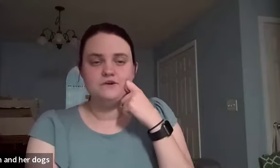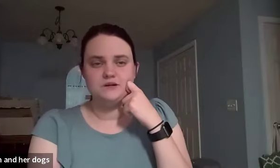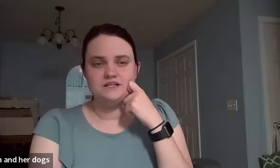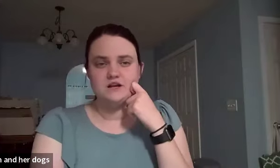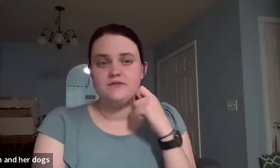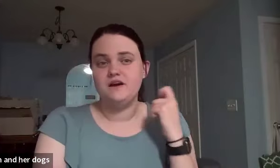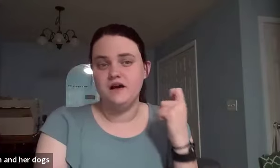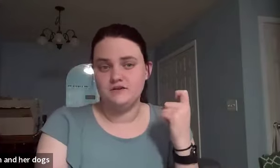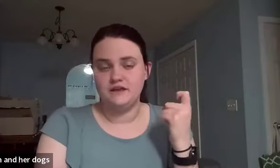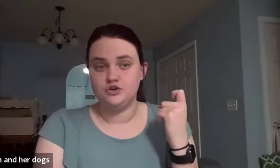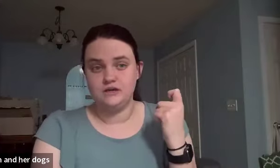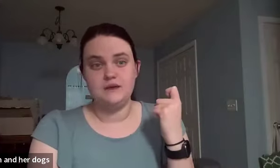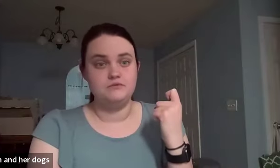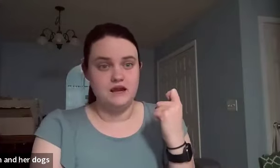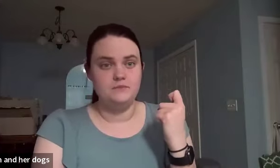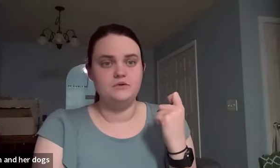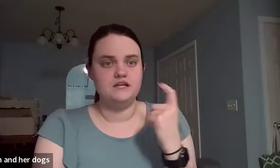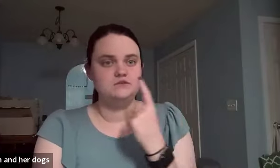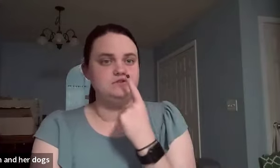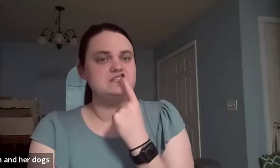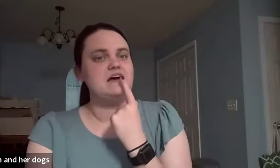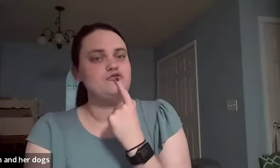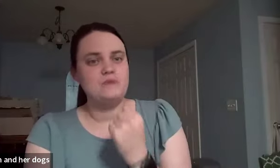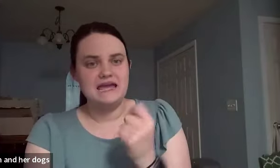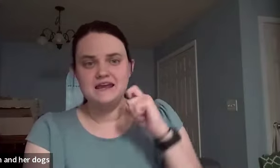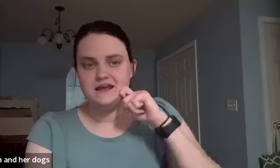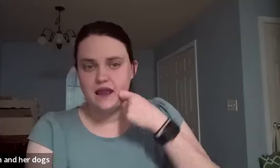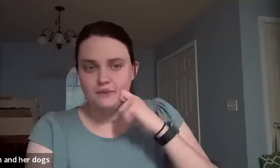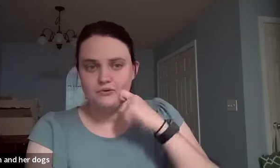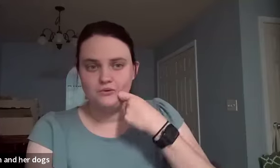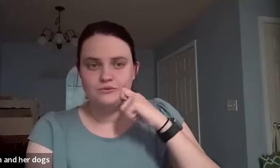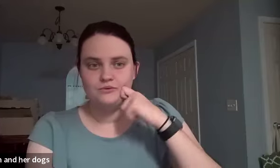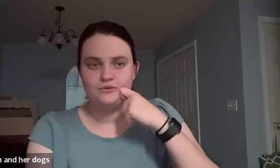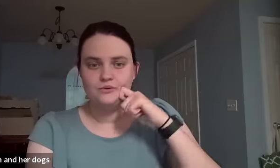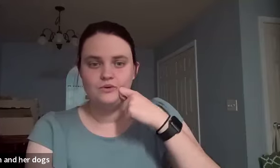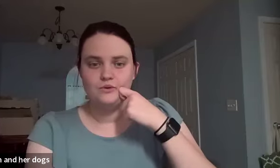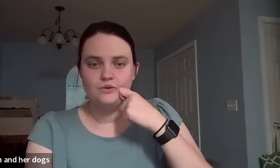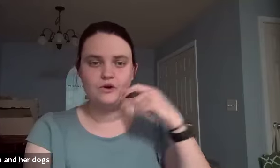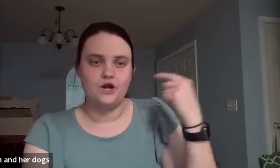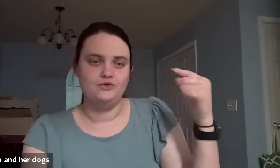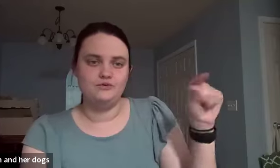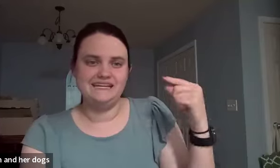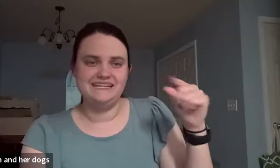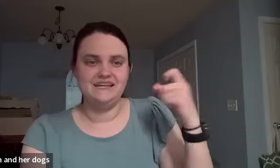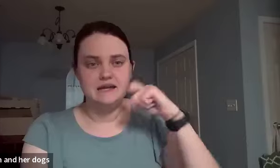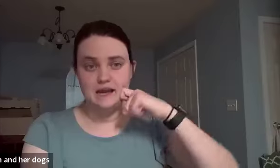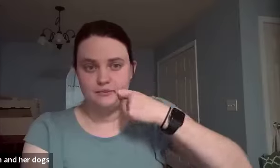Now, if you were going to talk about the color, like a green apple, red apple, that's when you just add the red apple or a green